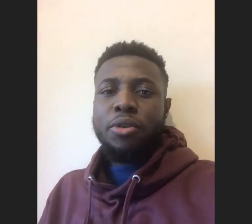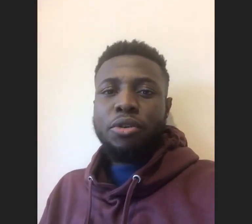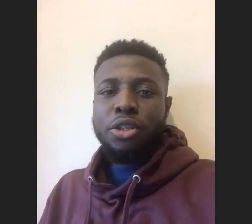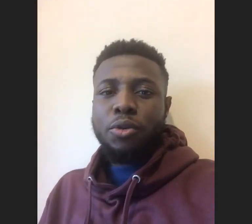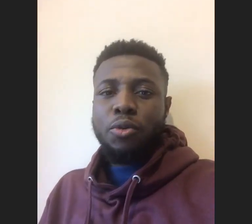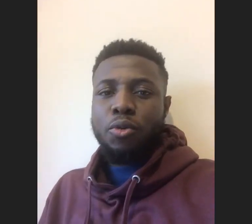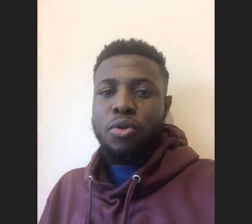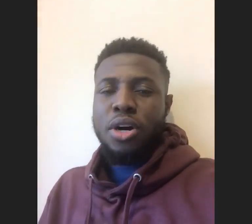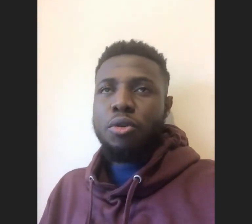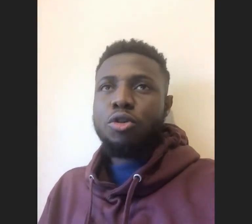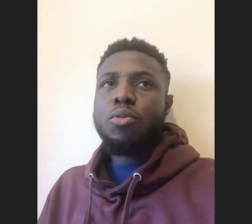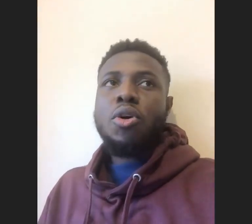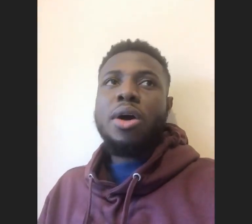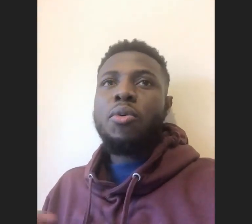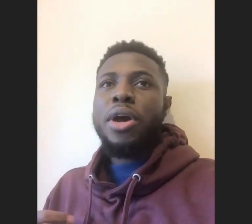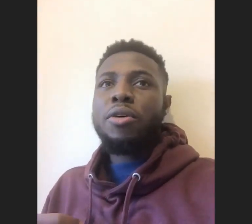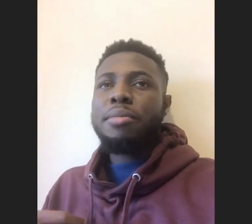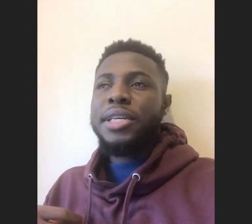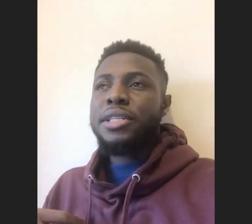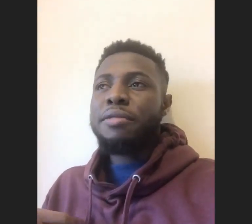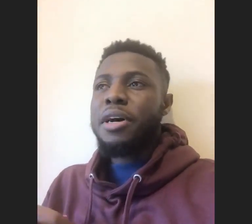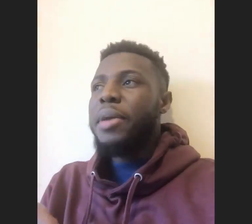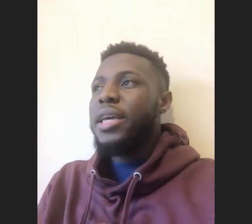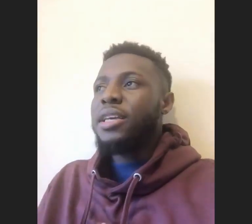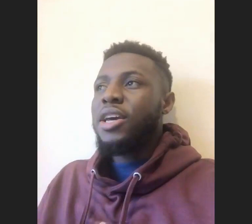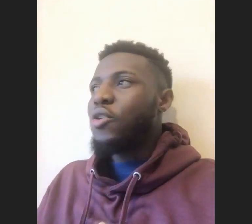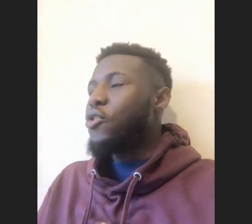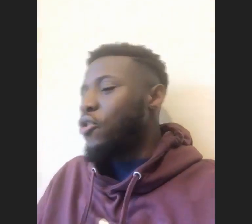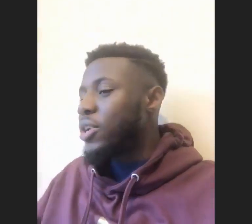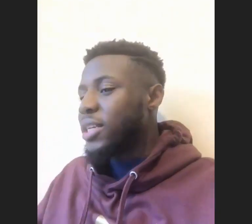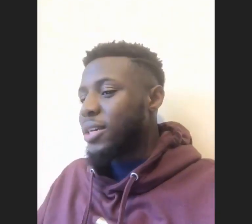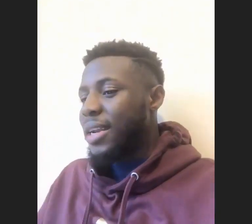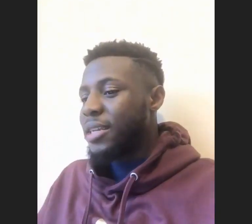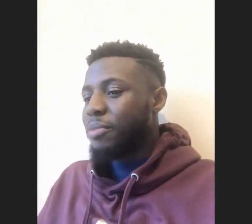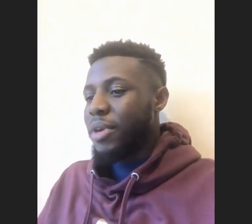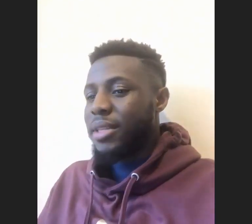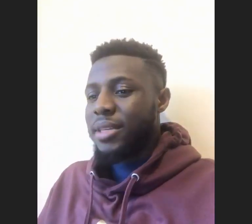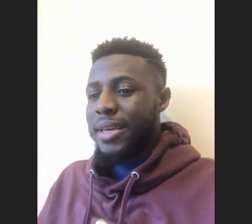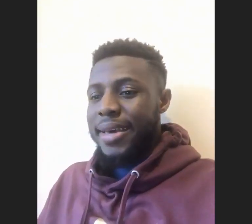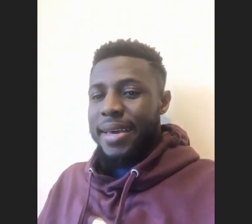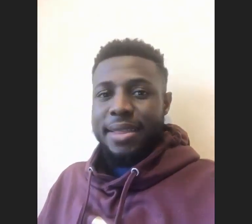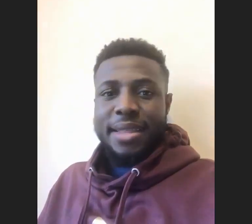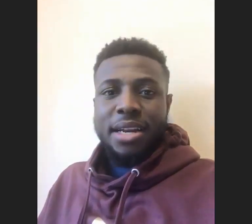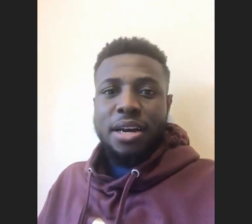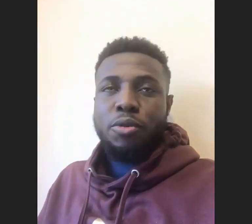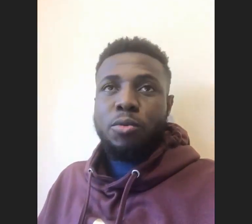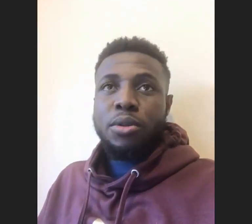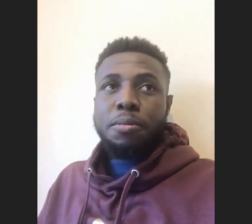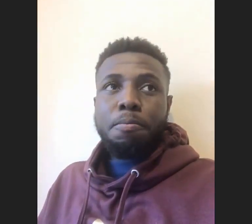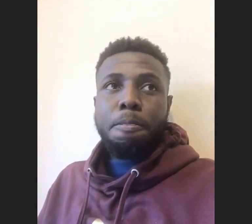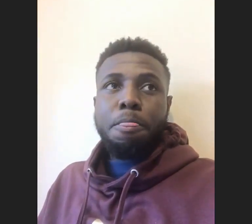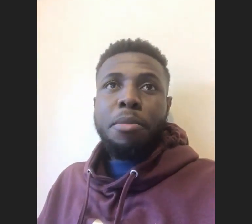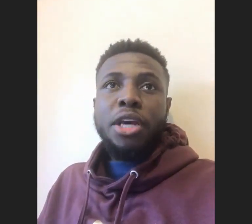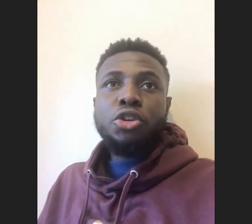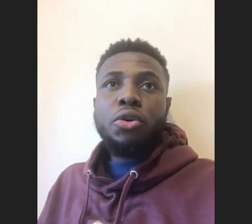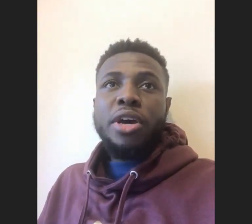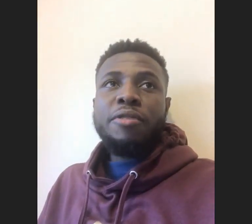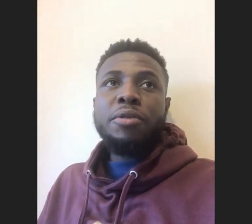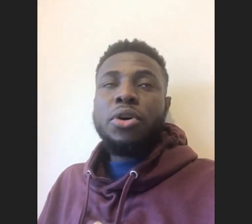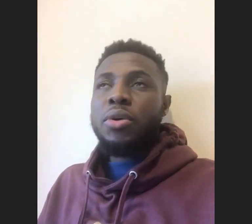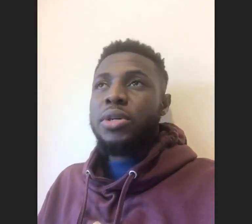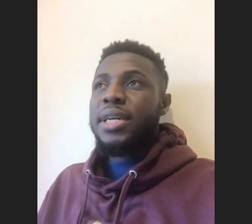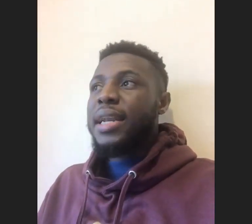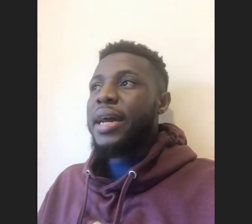in secondary school, I was more aware of myself and my other classmates, that I would make